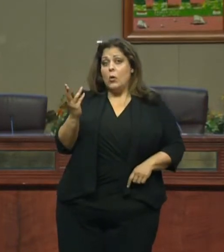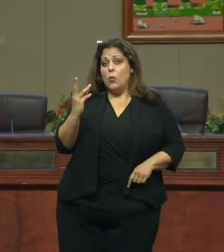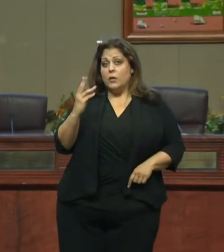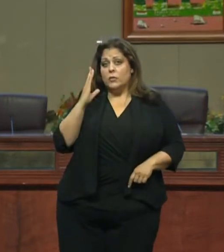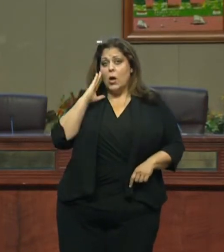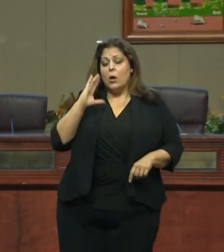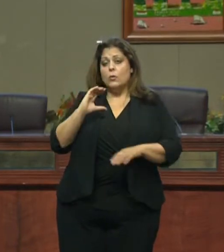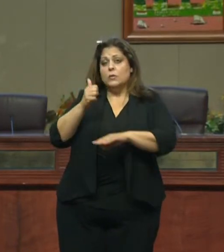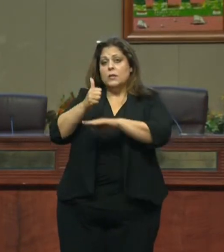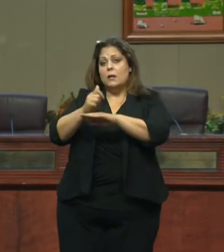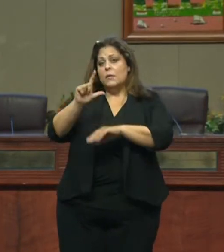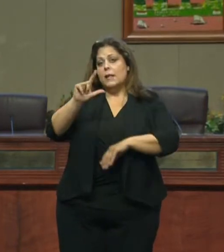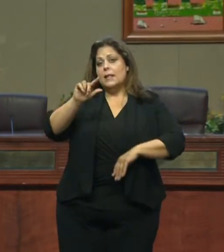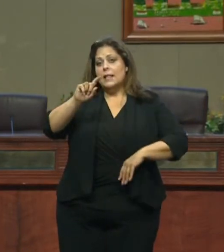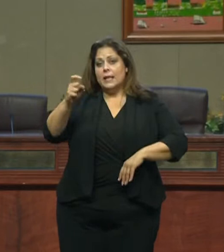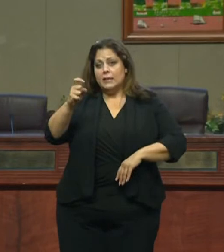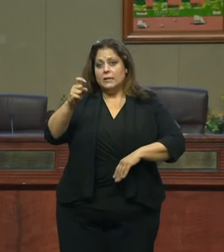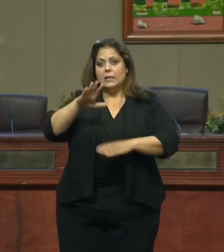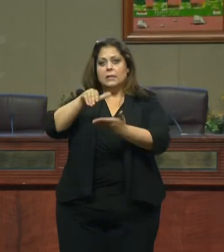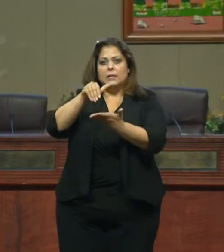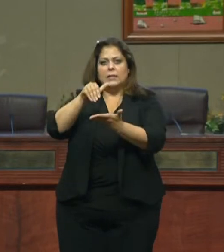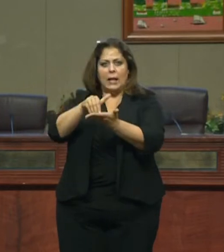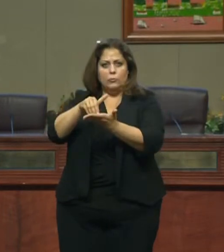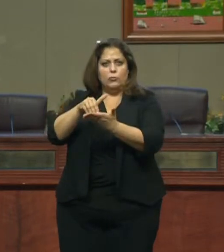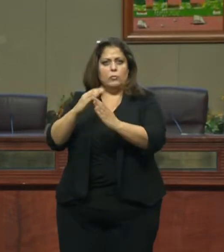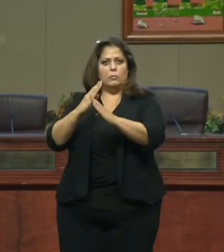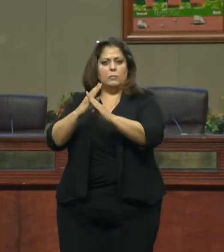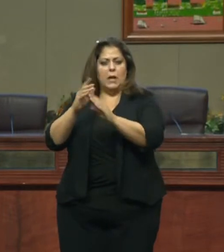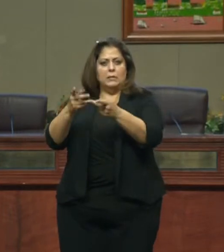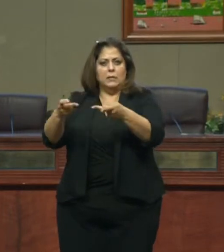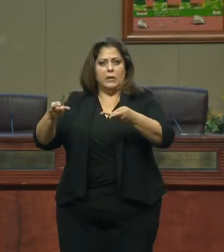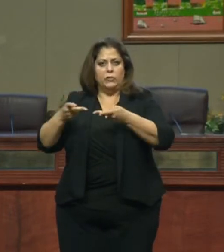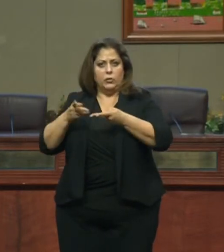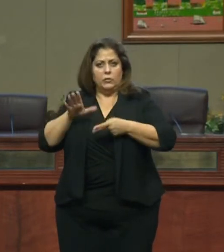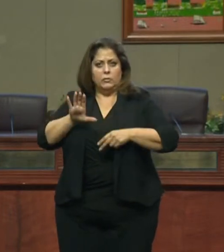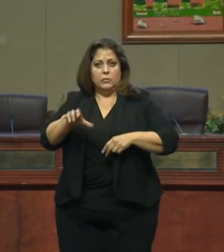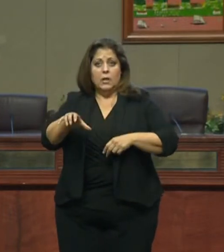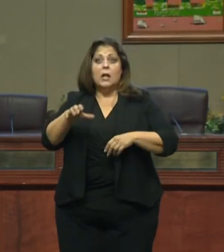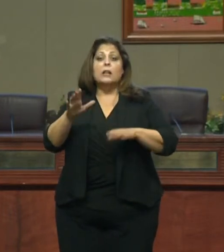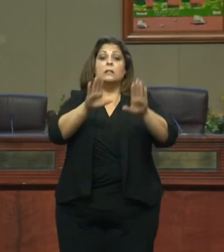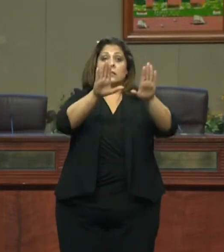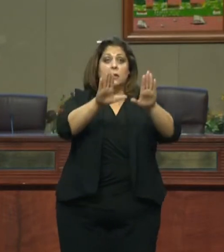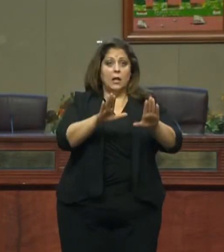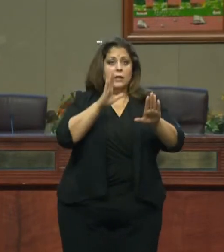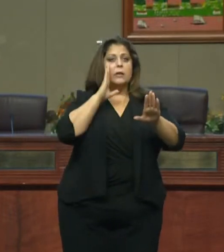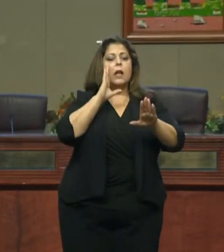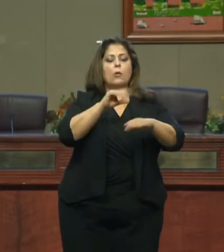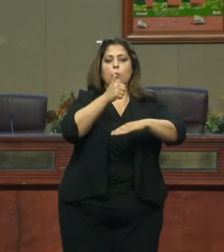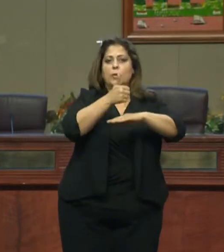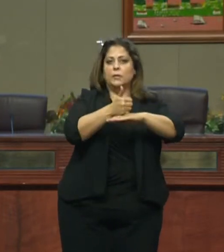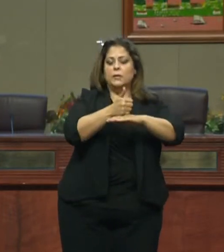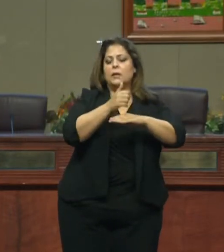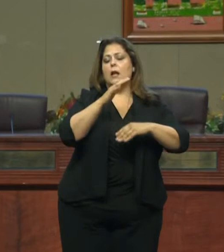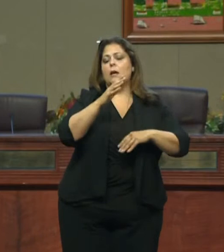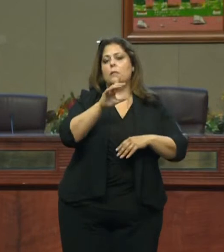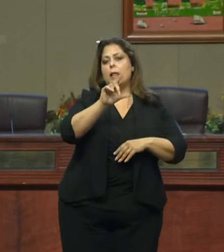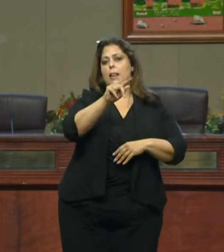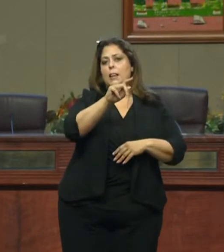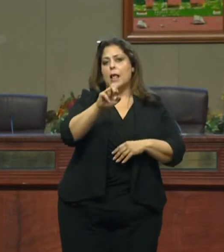Link Central Station. Sunday, there will be, again, a mobile site at the Lake Eola Farmers